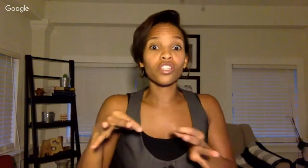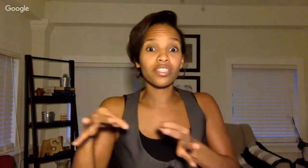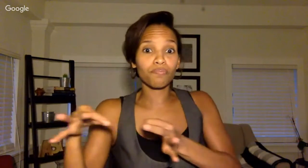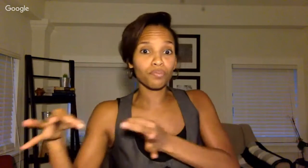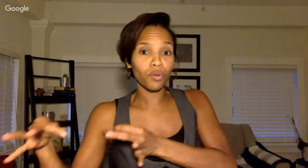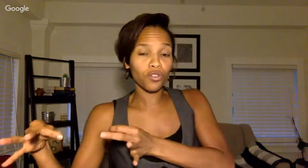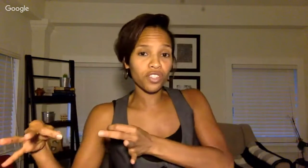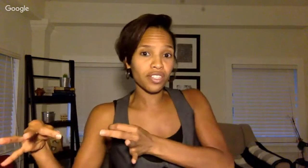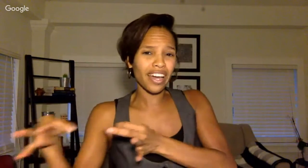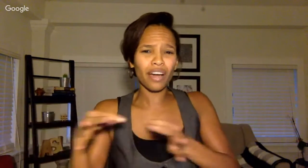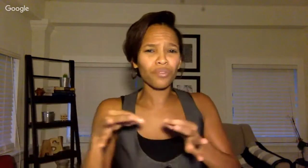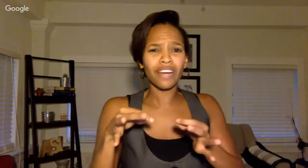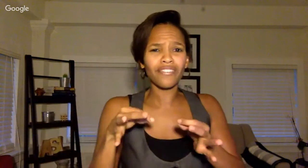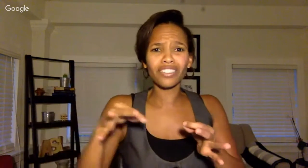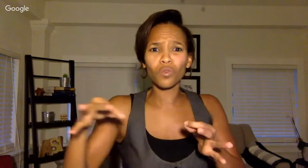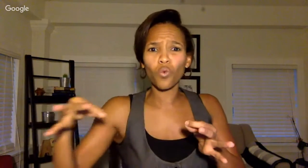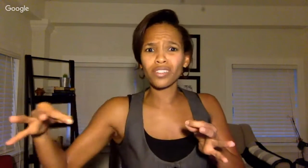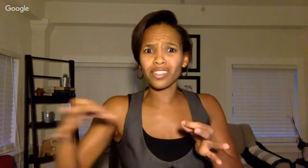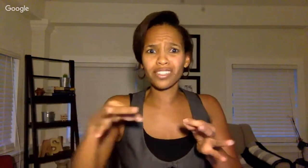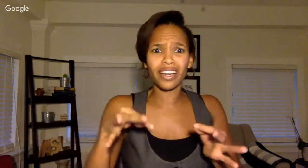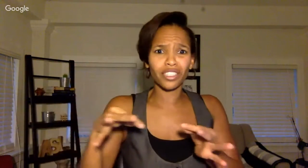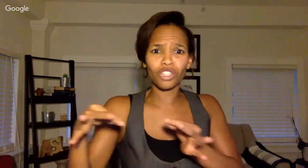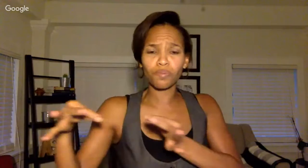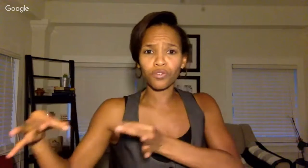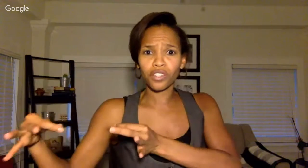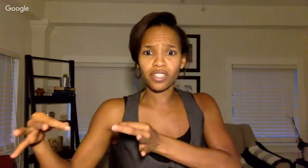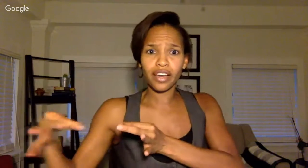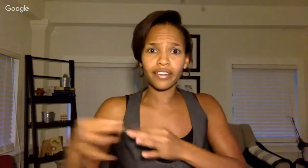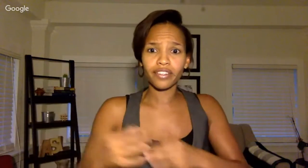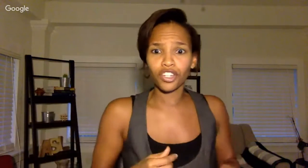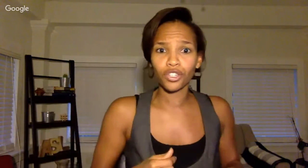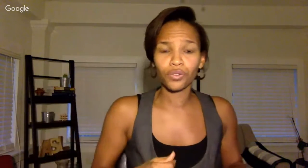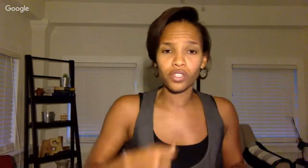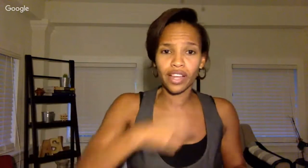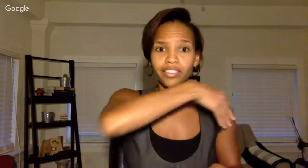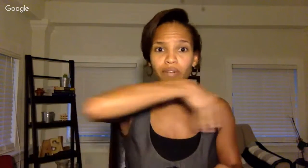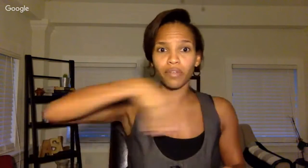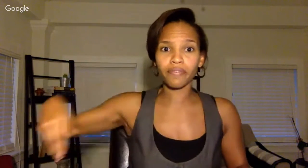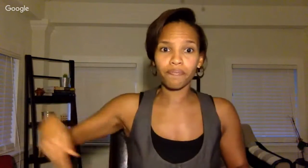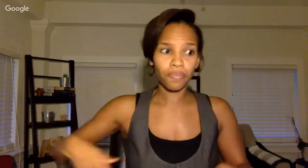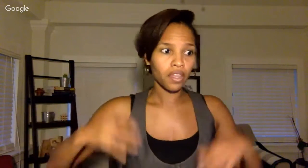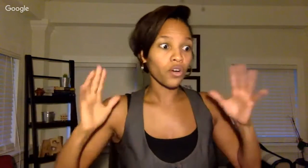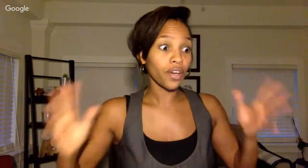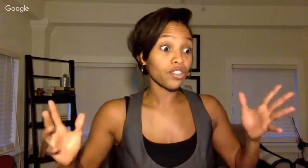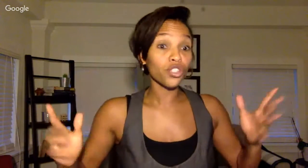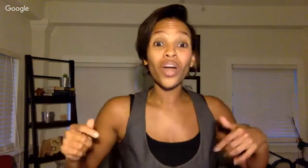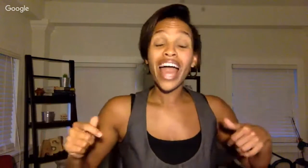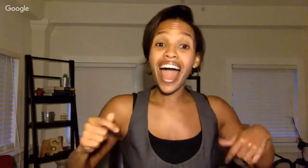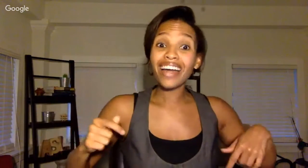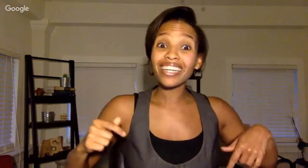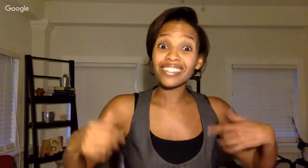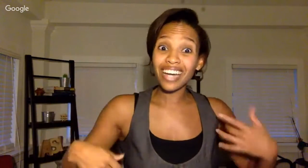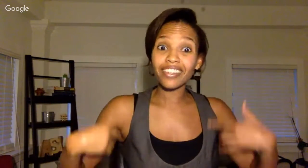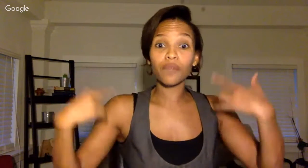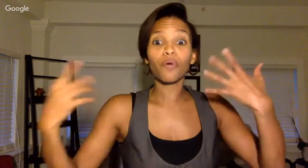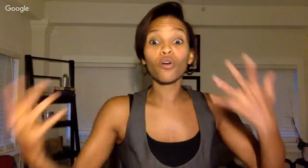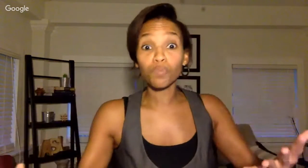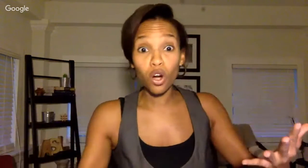this, both to the side. I've never seen 1 to the side. It's always both to the side if you're gonna use that timeline. Okay, so adding a sign like